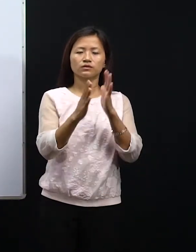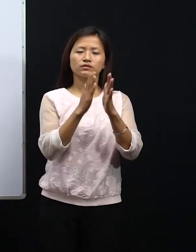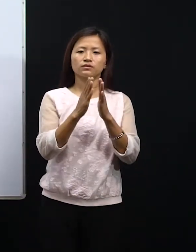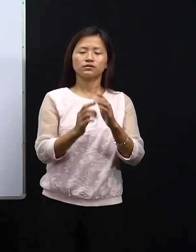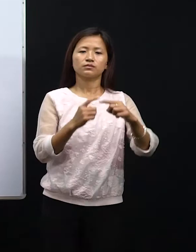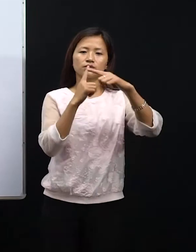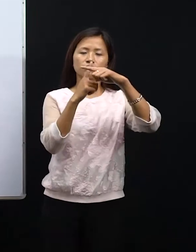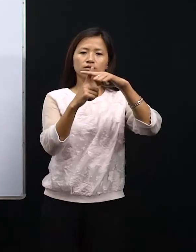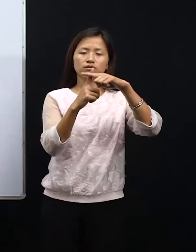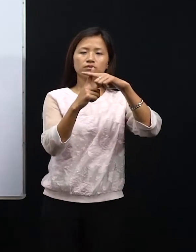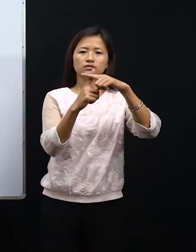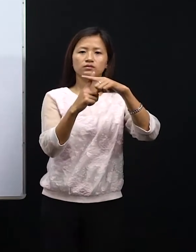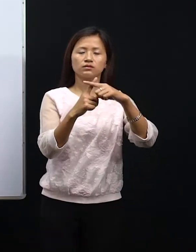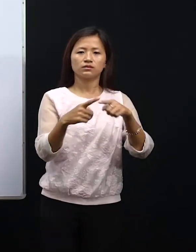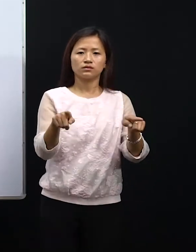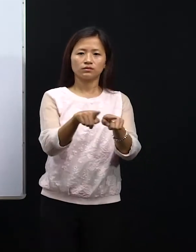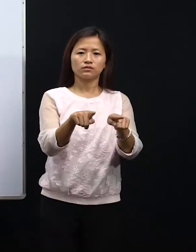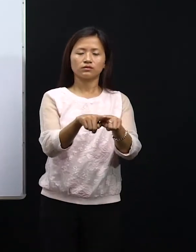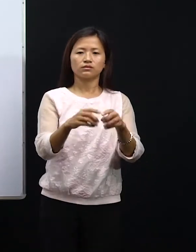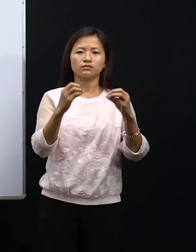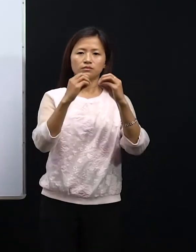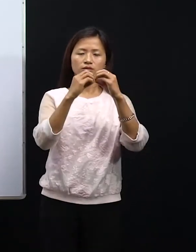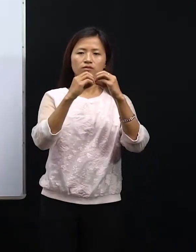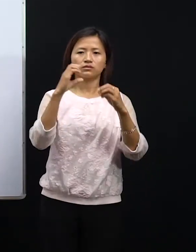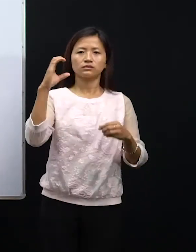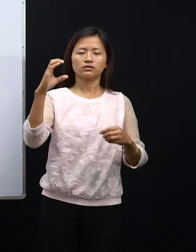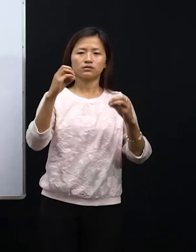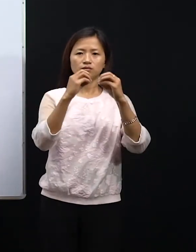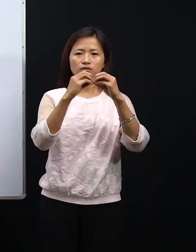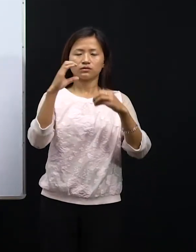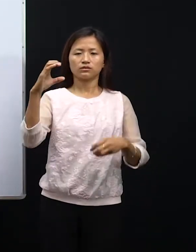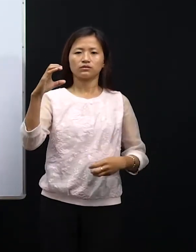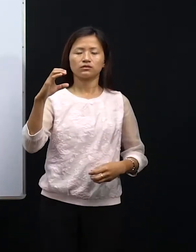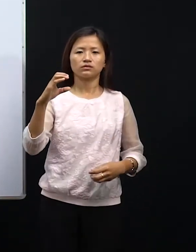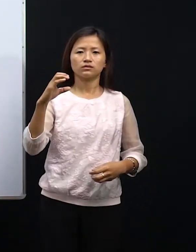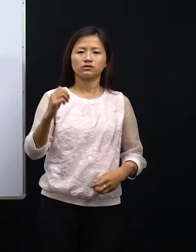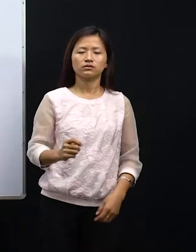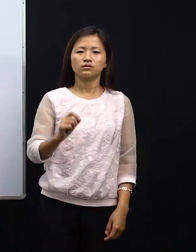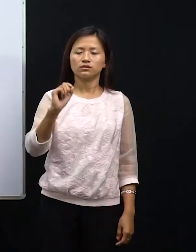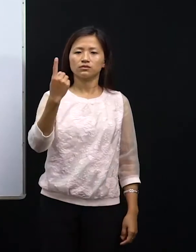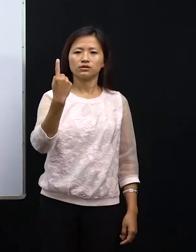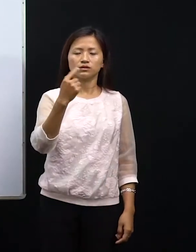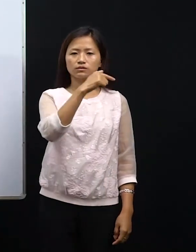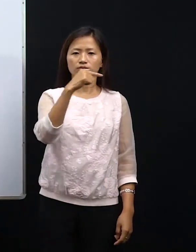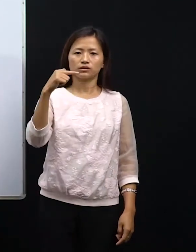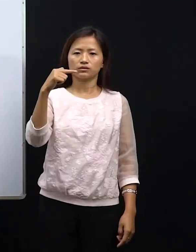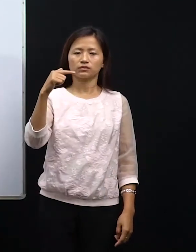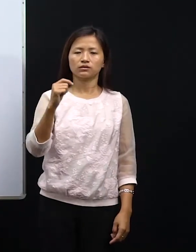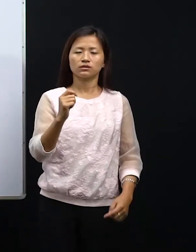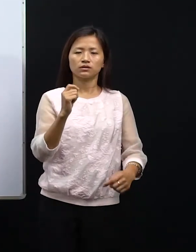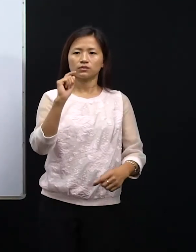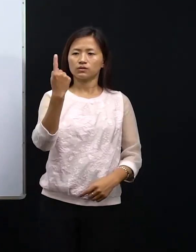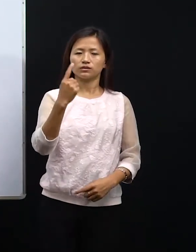plus, and both of them are BC, BC. And both of them are, one is minus, one is